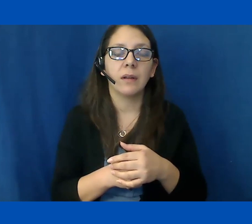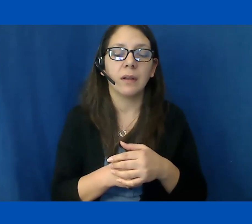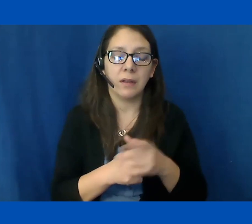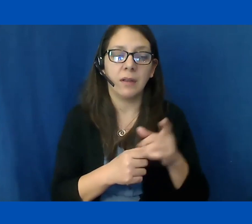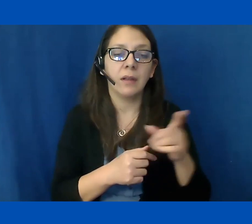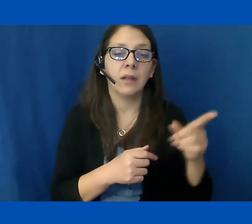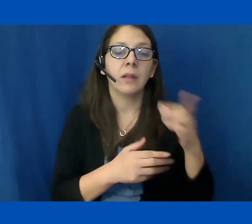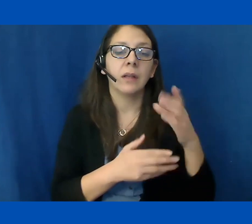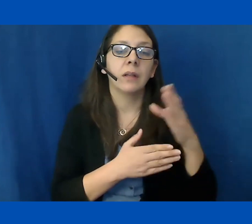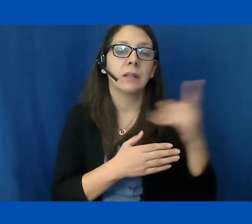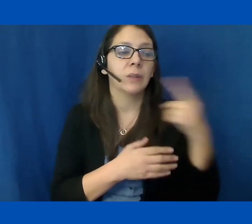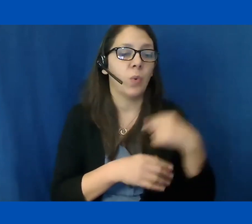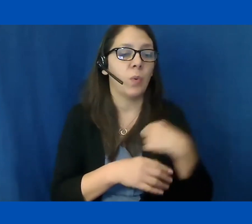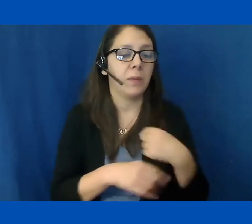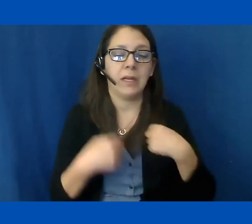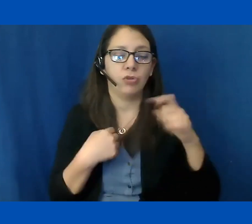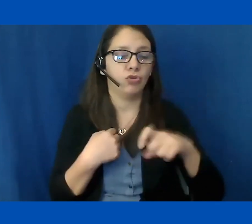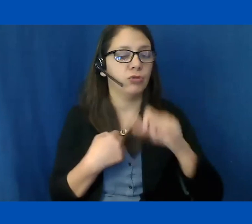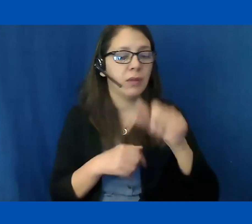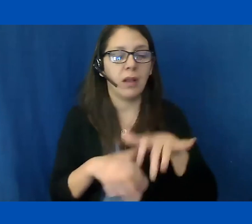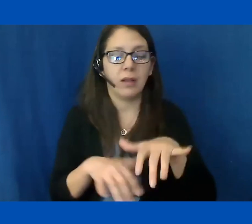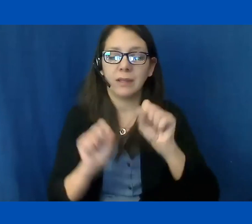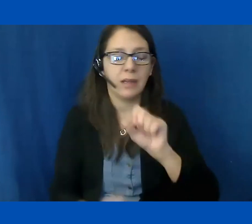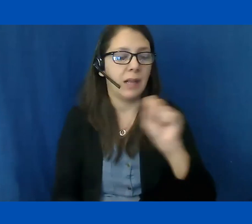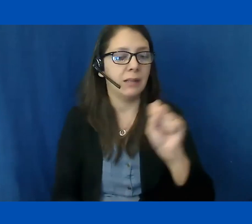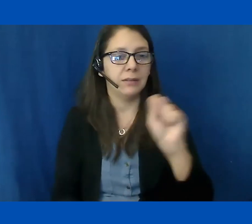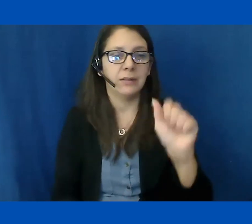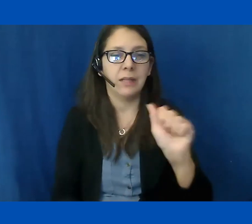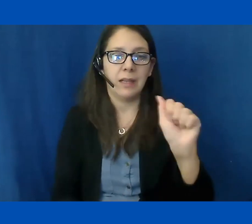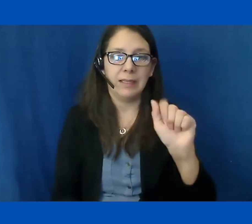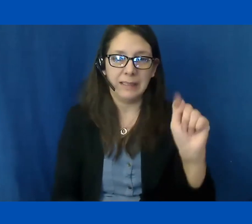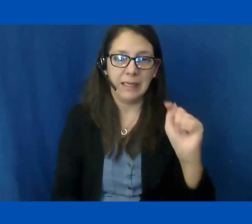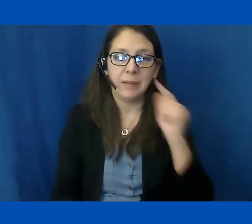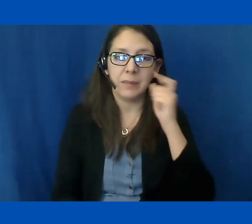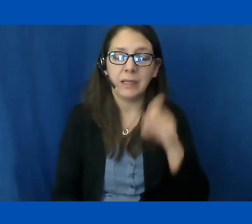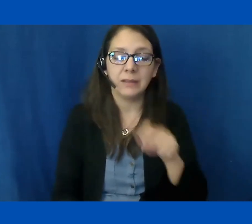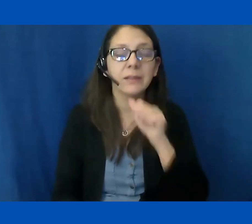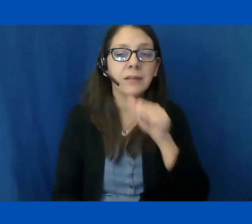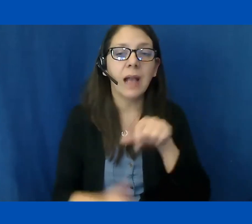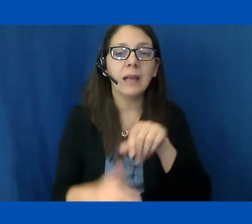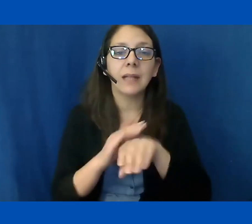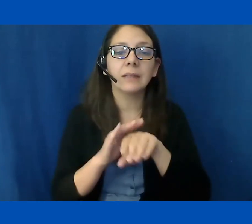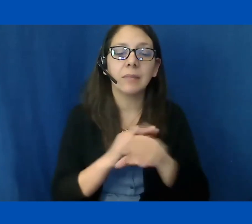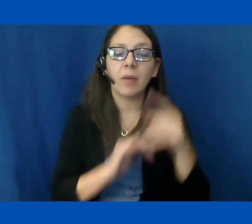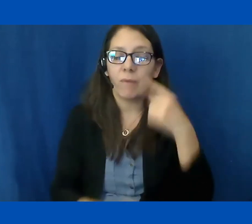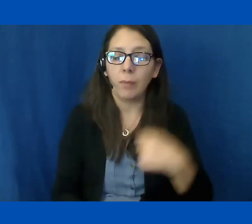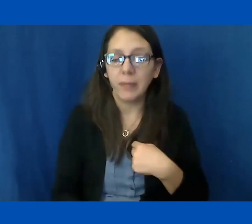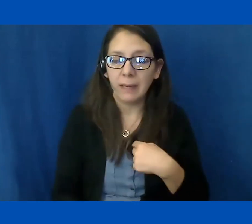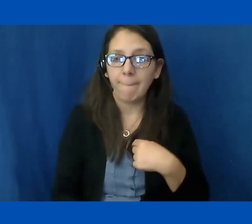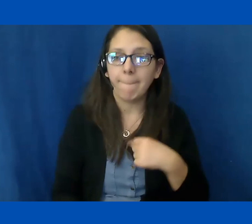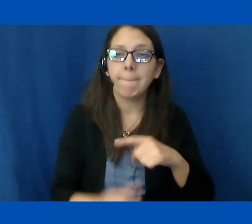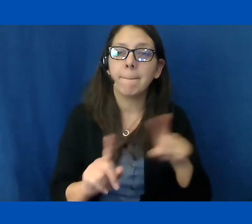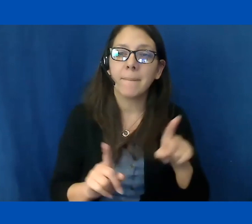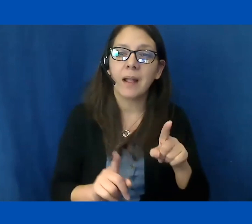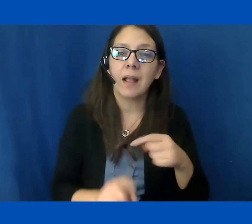SATs because not only wasn't it accessible for me, but I will need to have